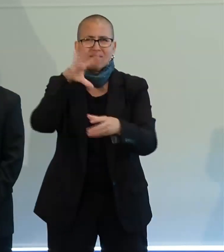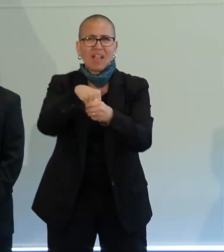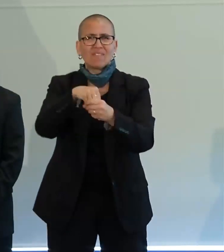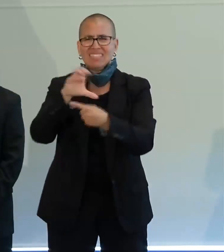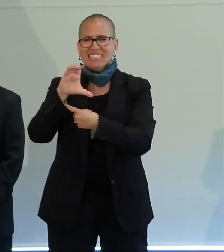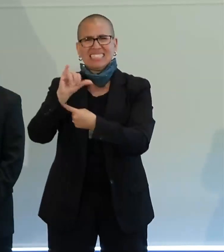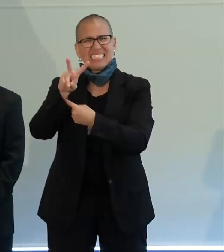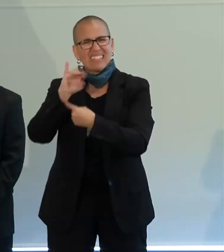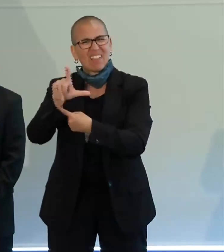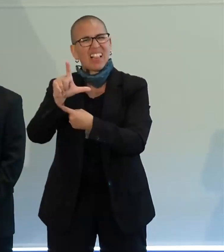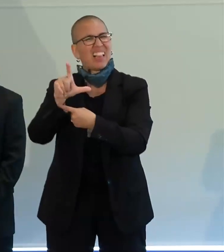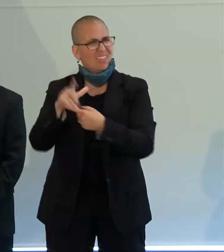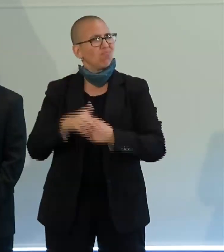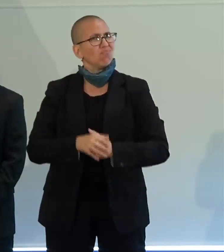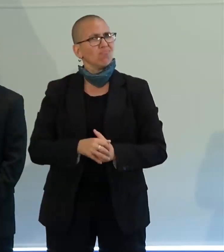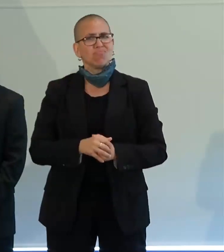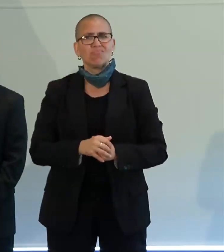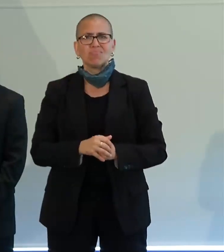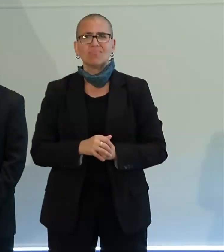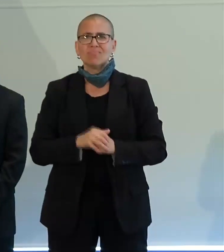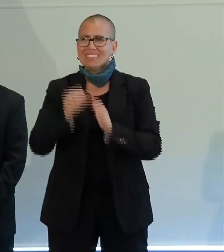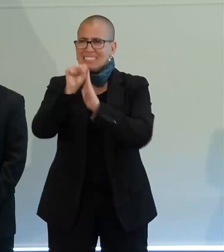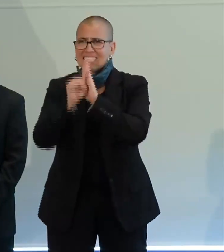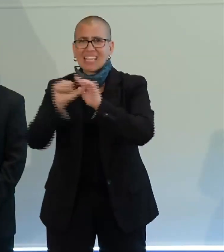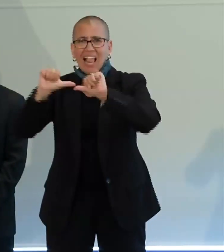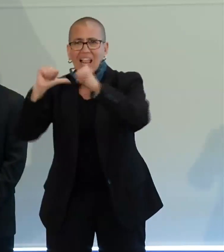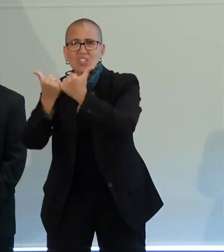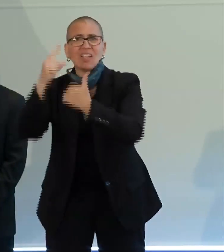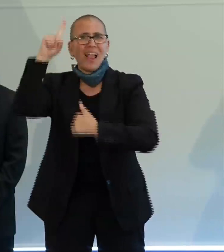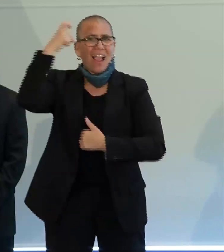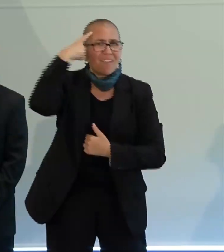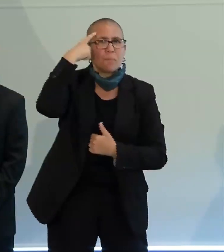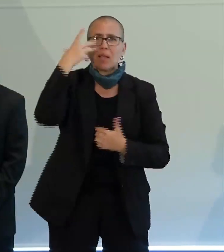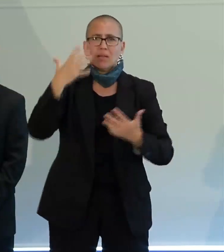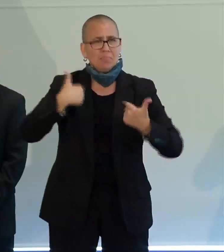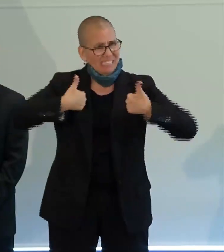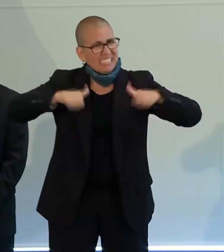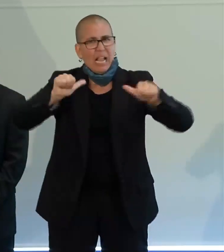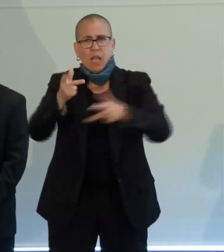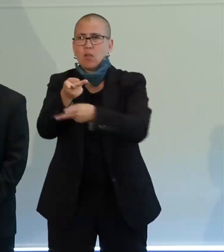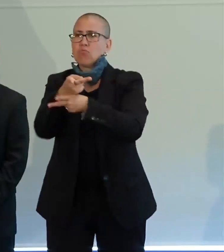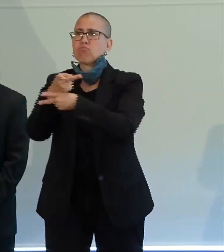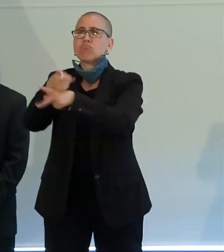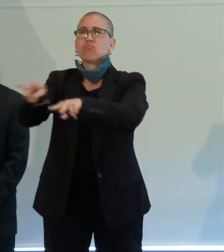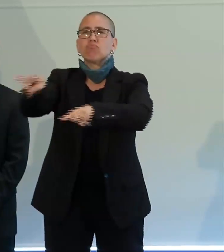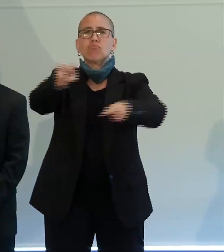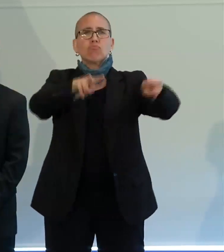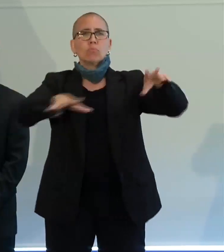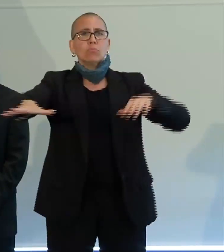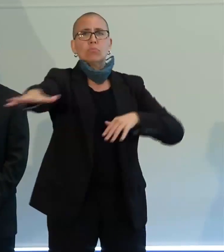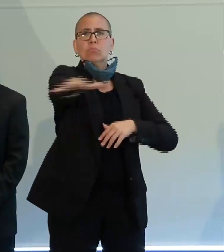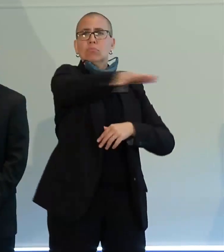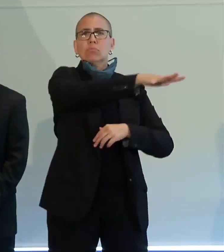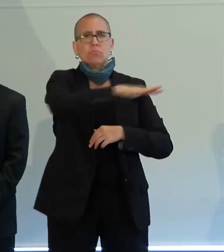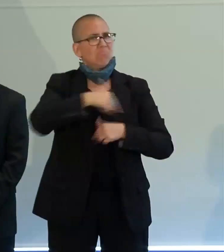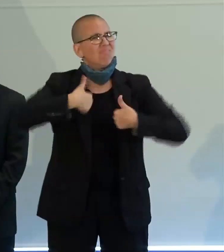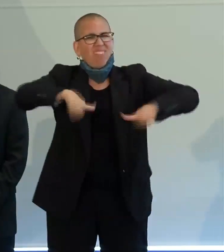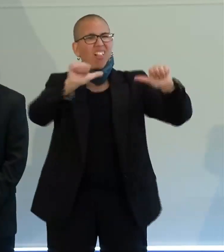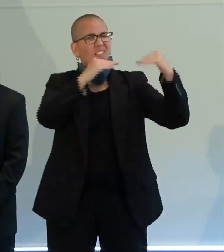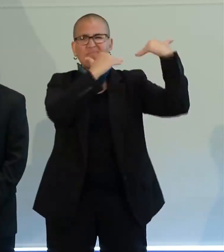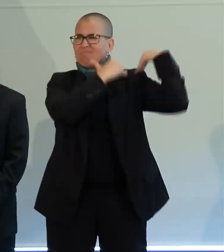state agencies and government. I'll continue to supervise that as I always do. But I feel very confident in it